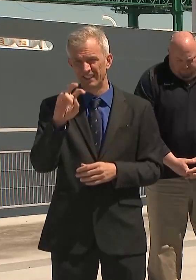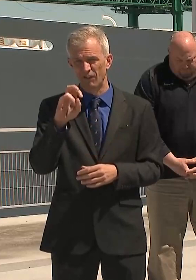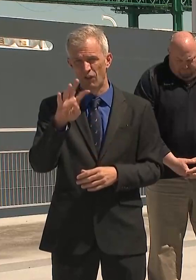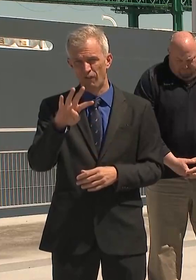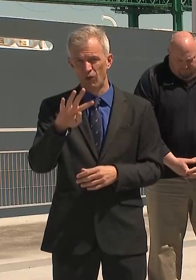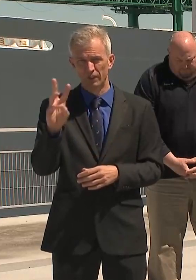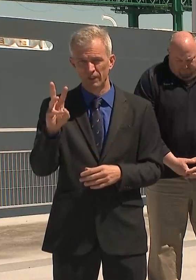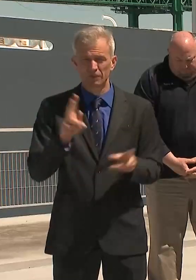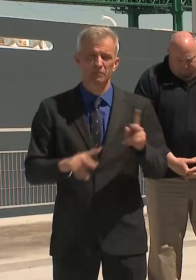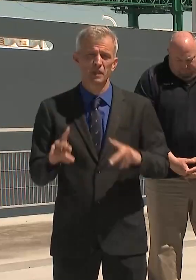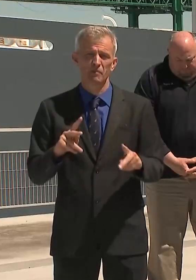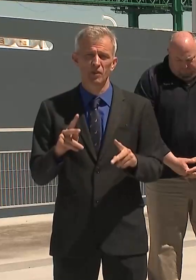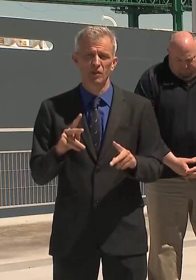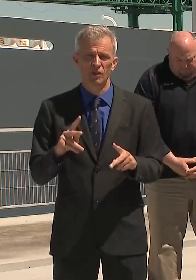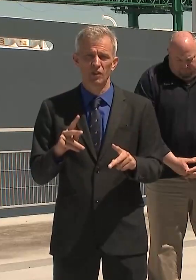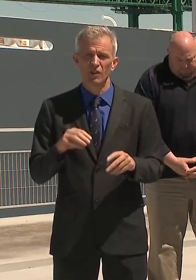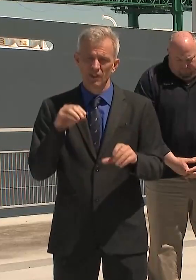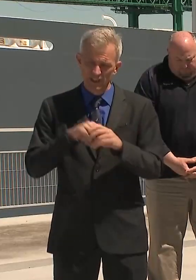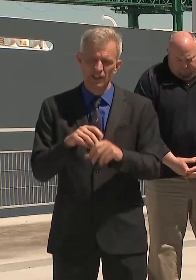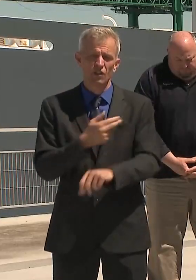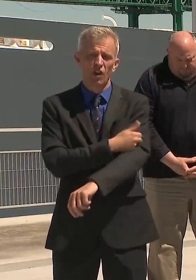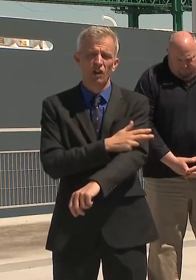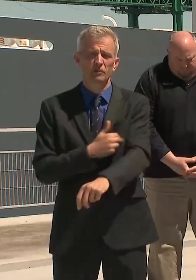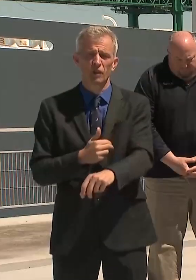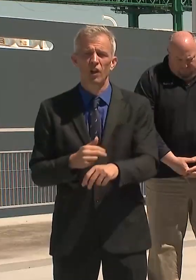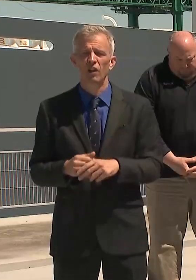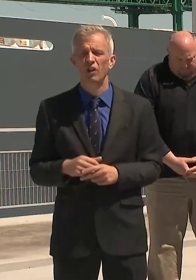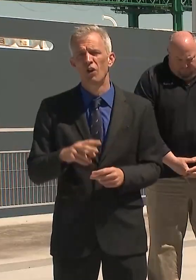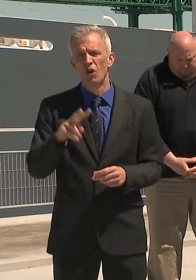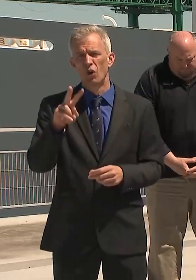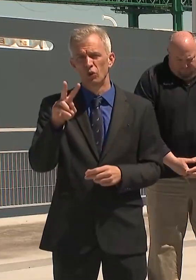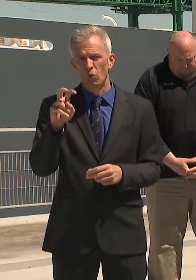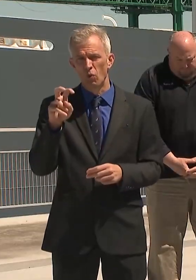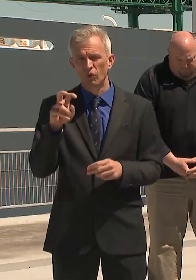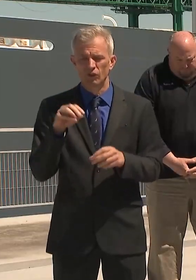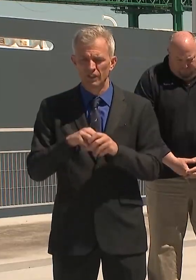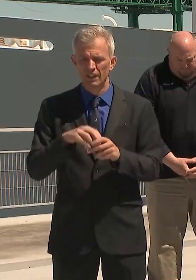746 individuals that are hospitalized, 200 in the